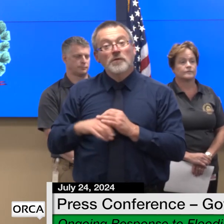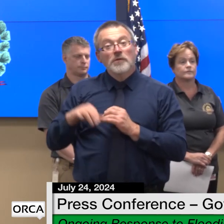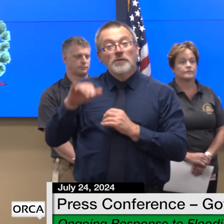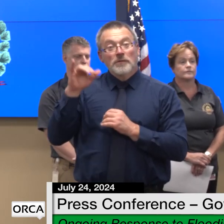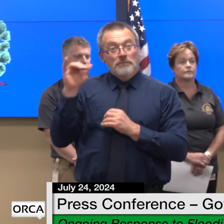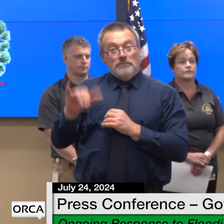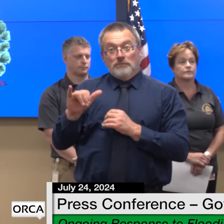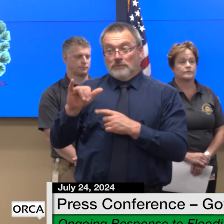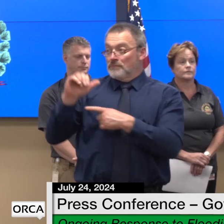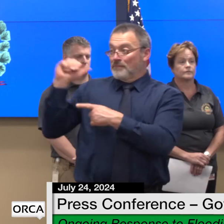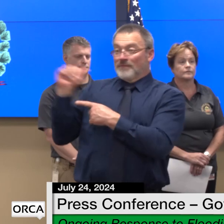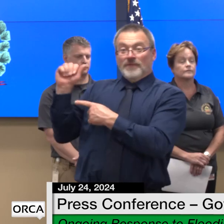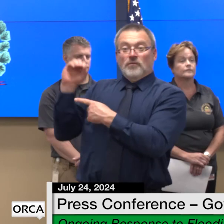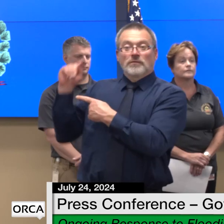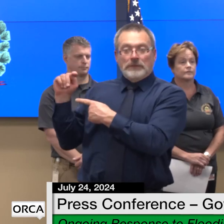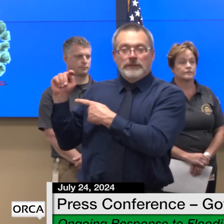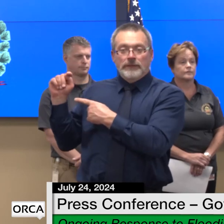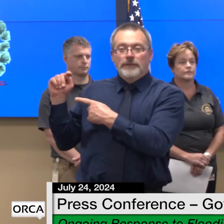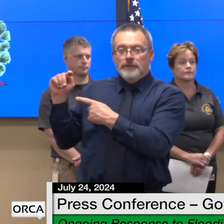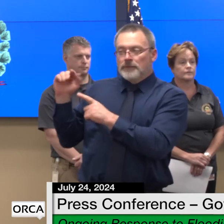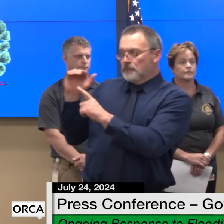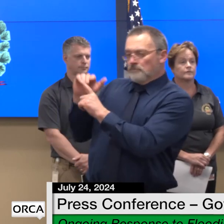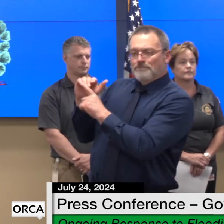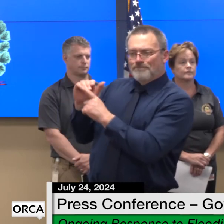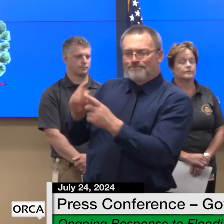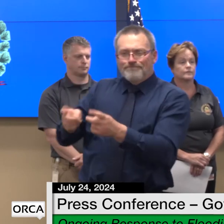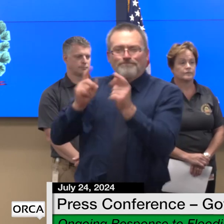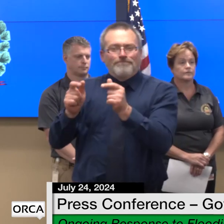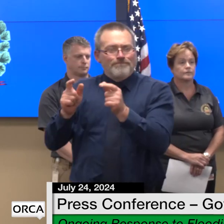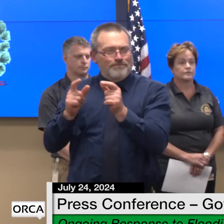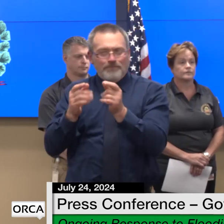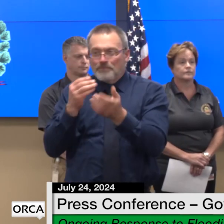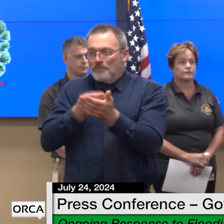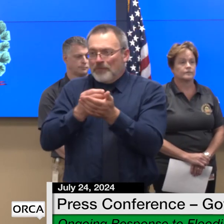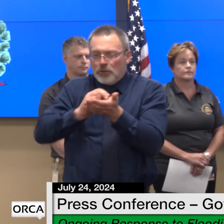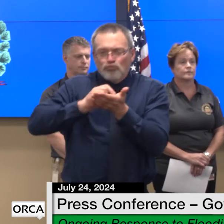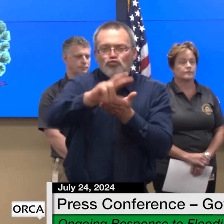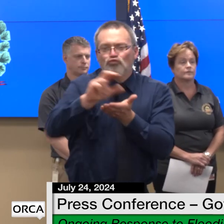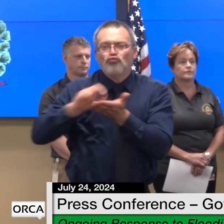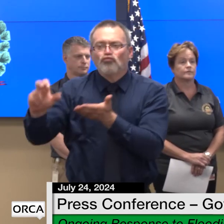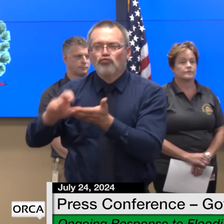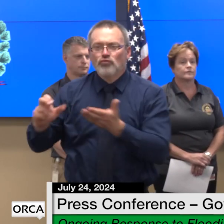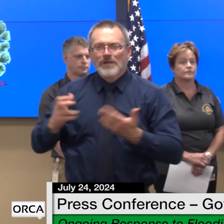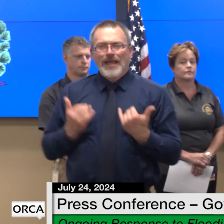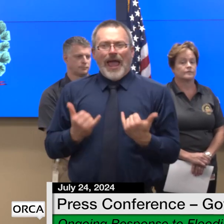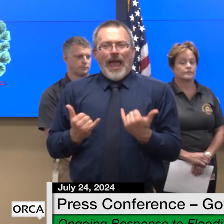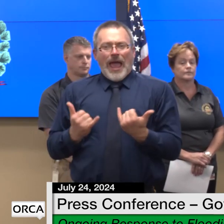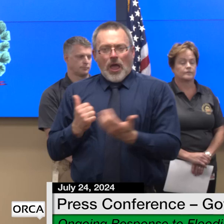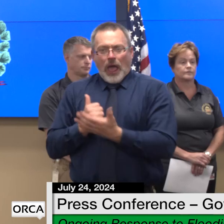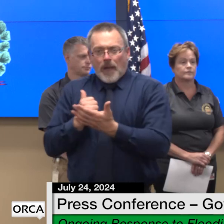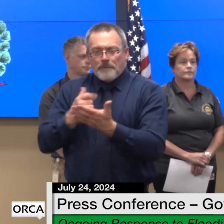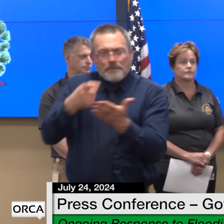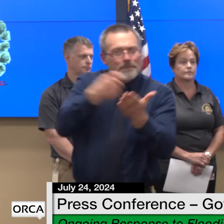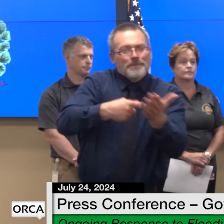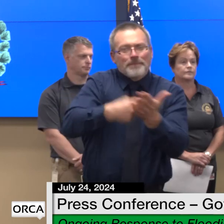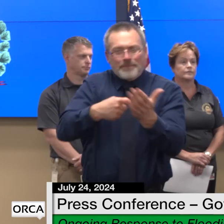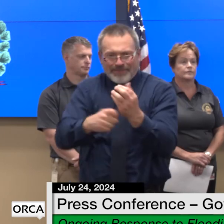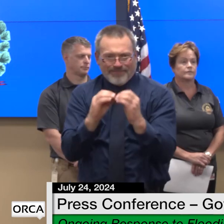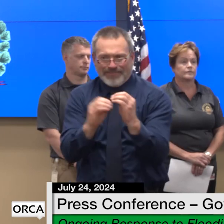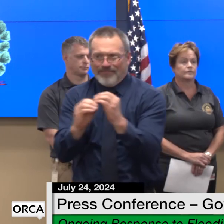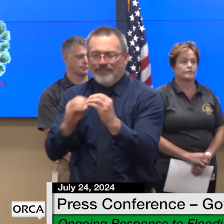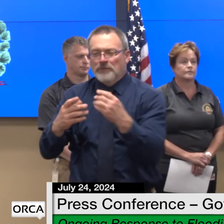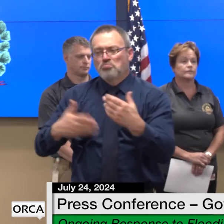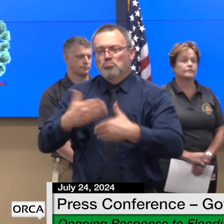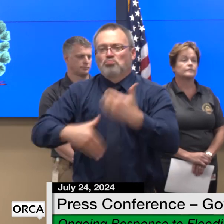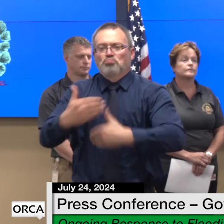has requested quick release funds to assist with the cost of the repairs to the